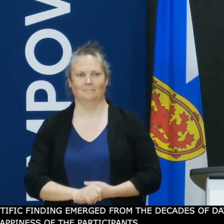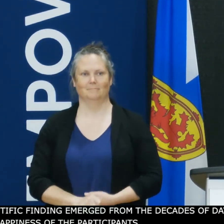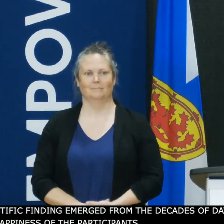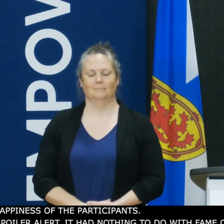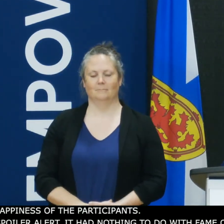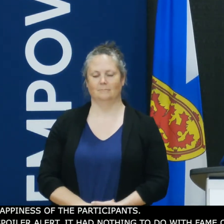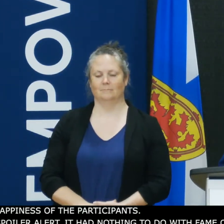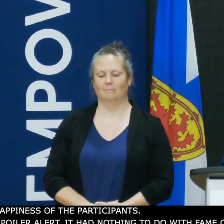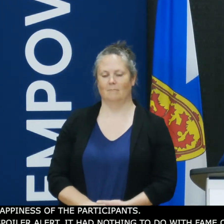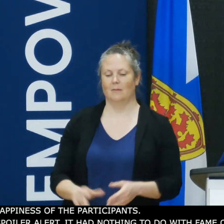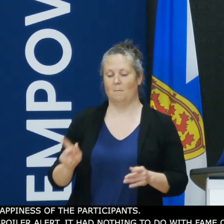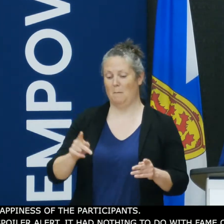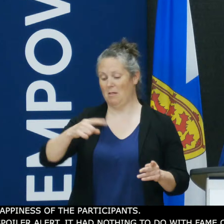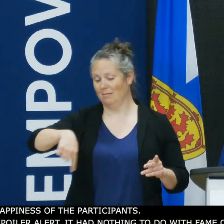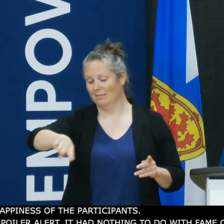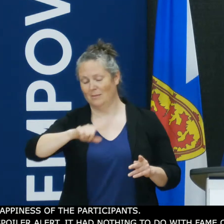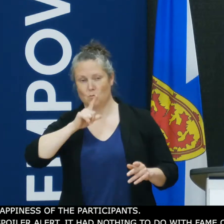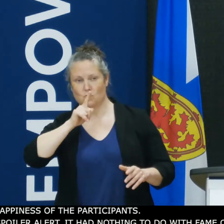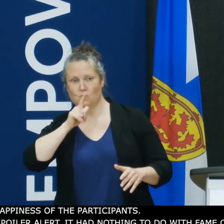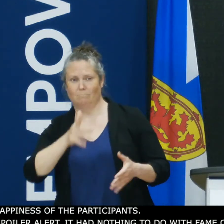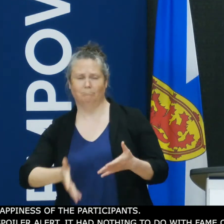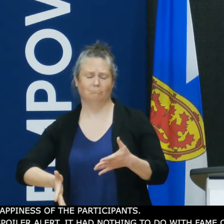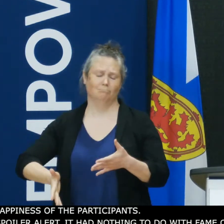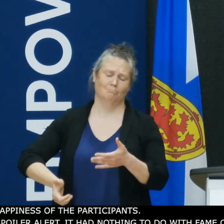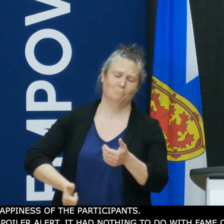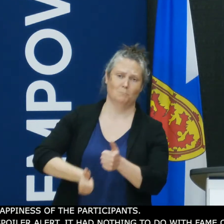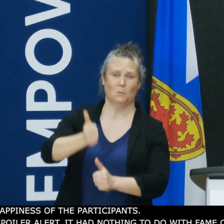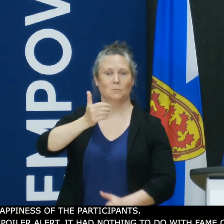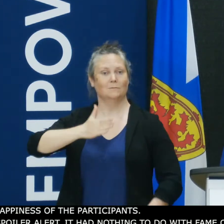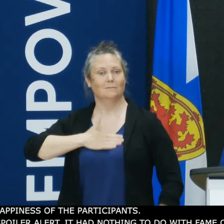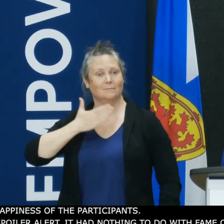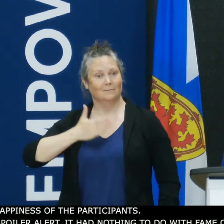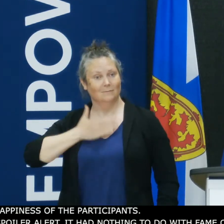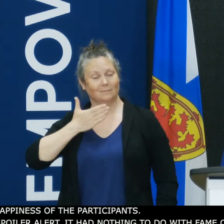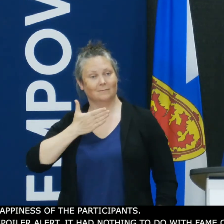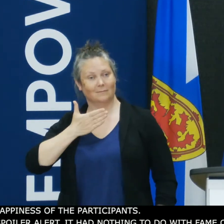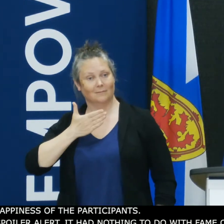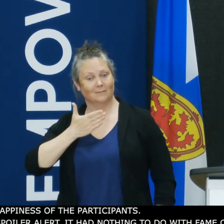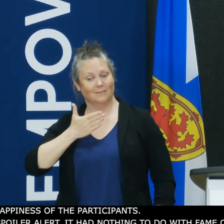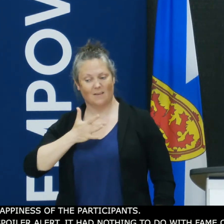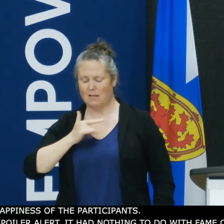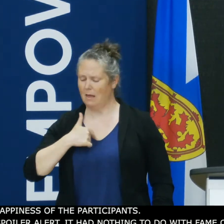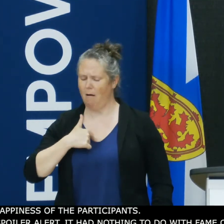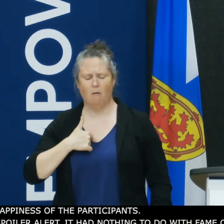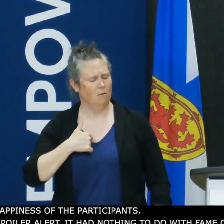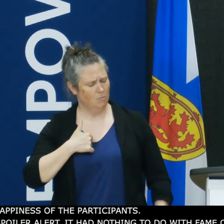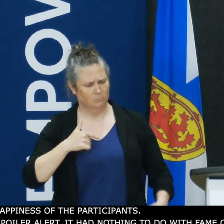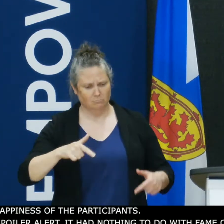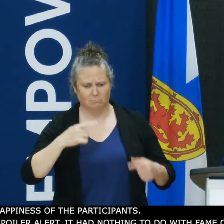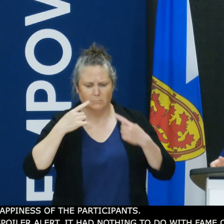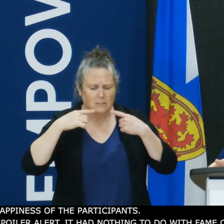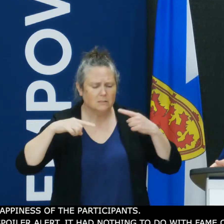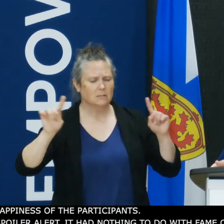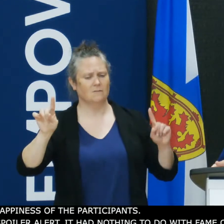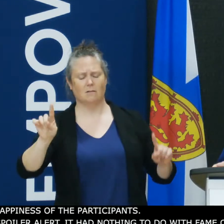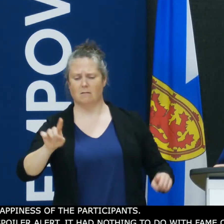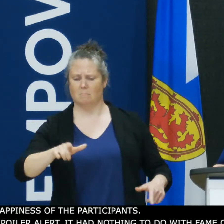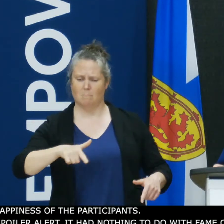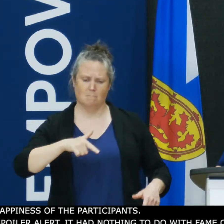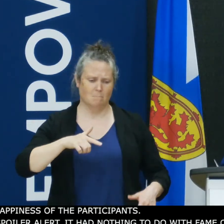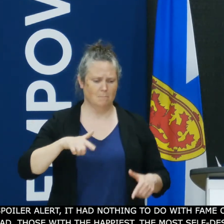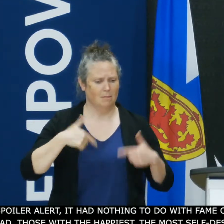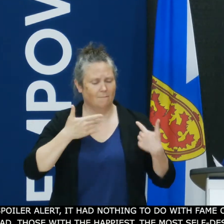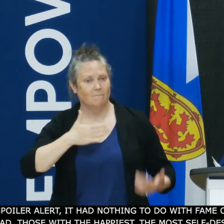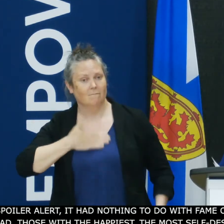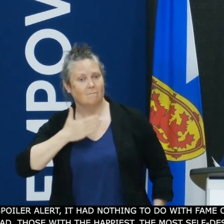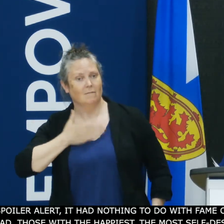the most self-described successful lives were those who had deep and warm relationships with